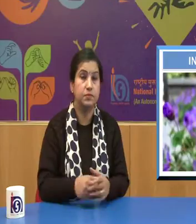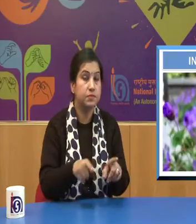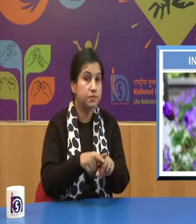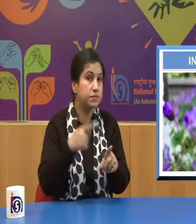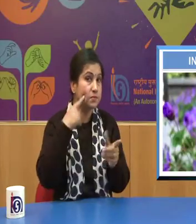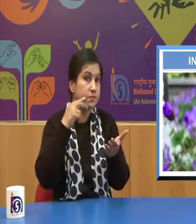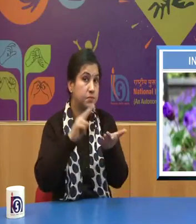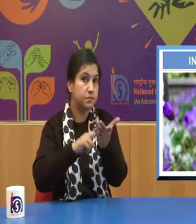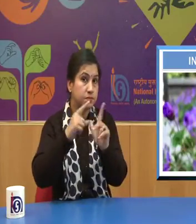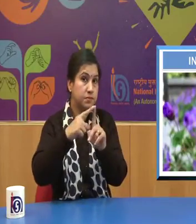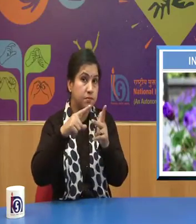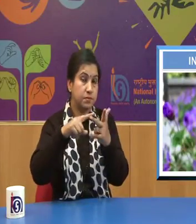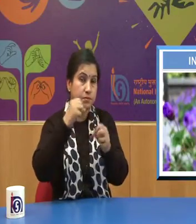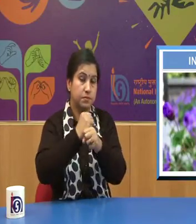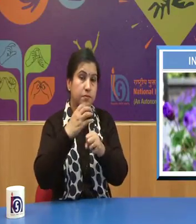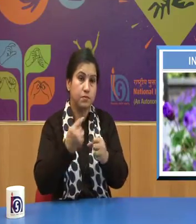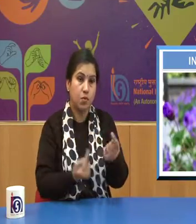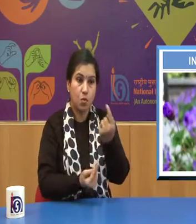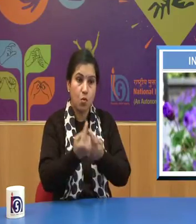Indigo was one such commercial crop.